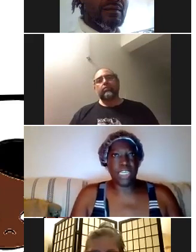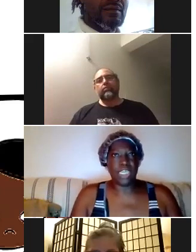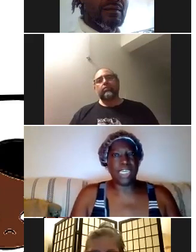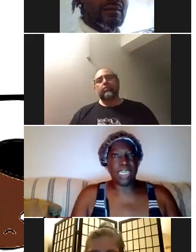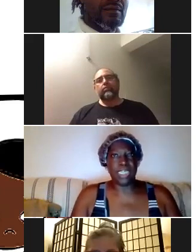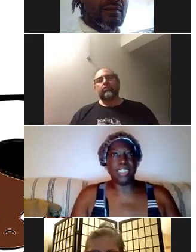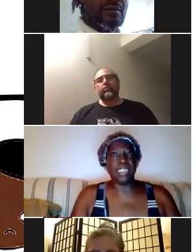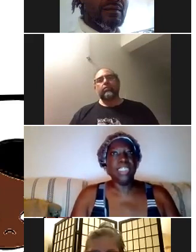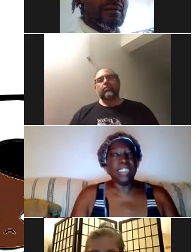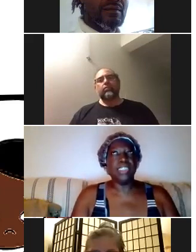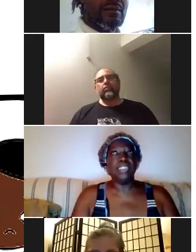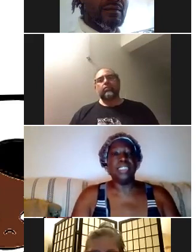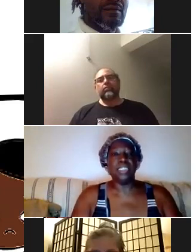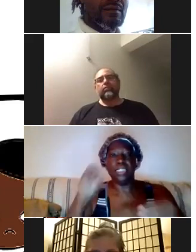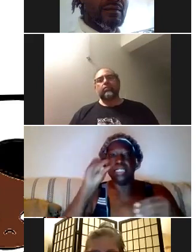Ostrich is,